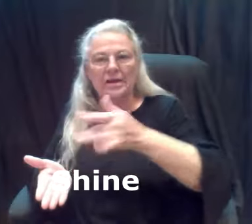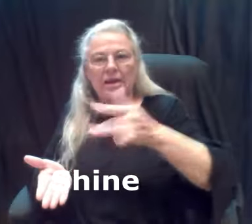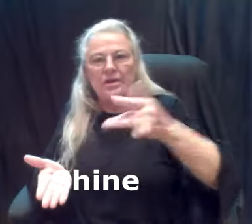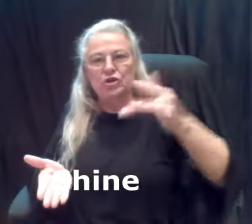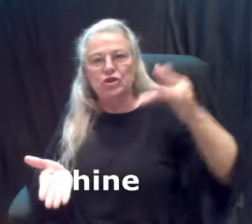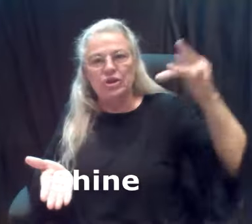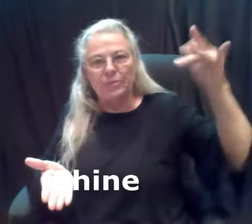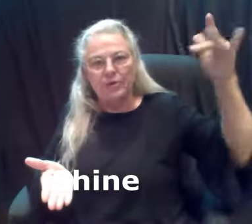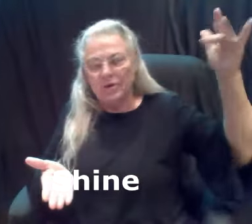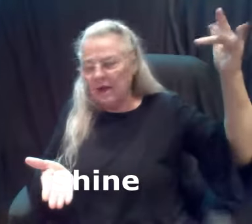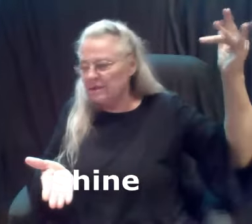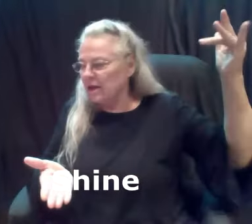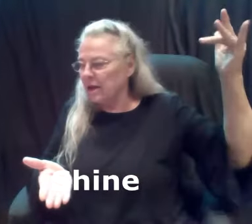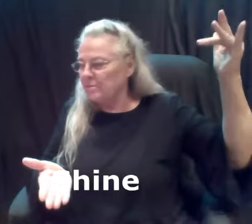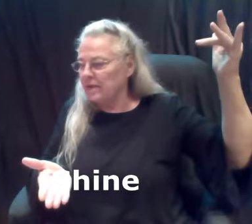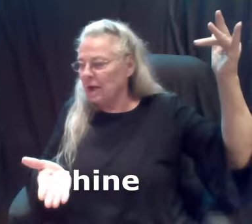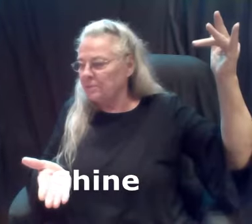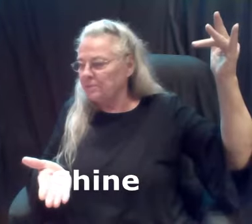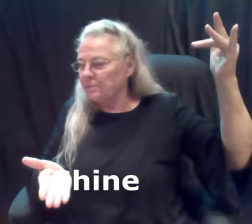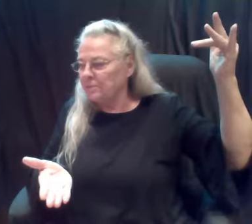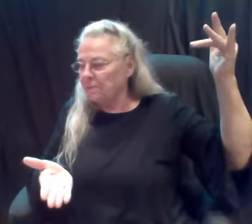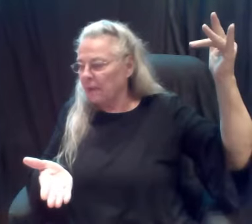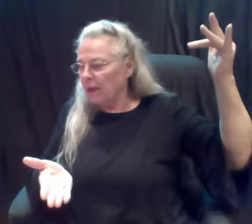it shimmer as it comes up.